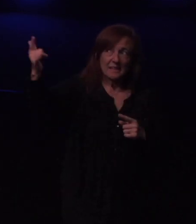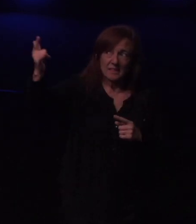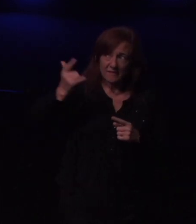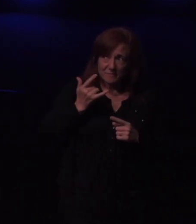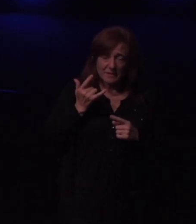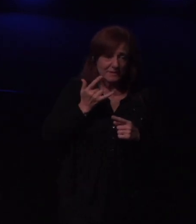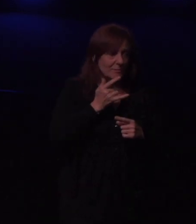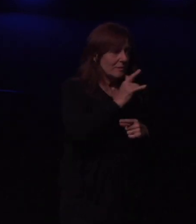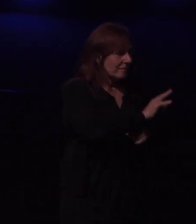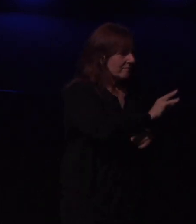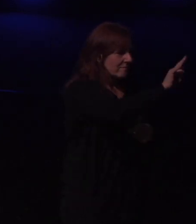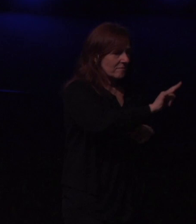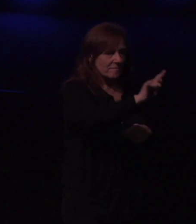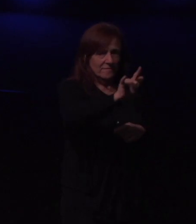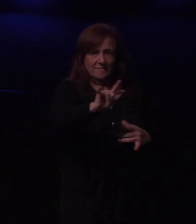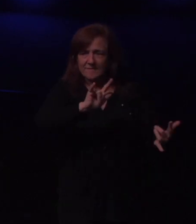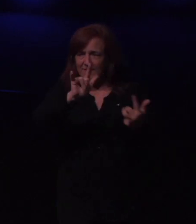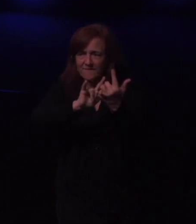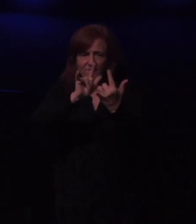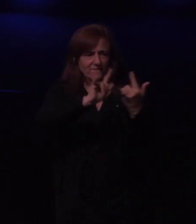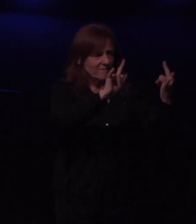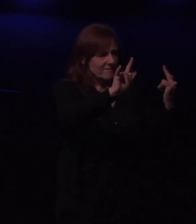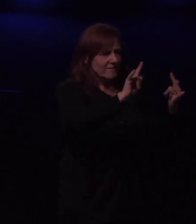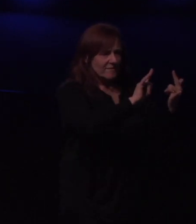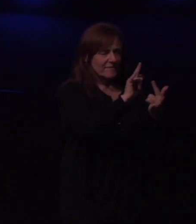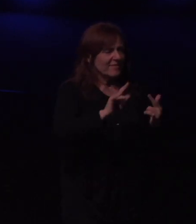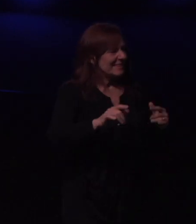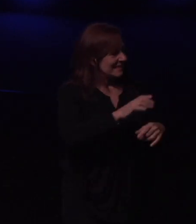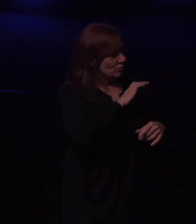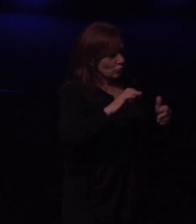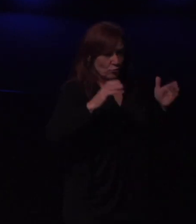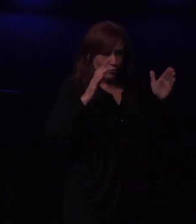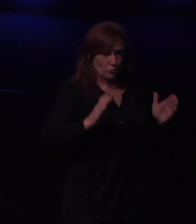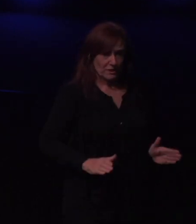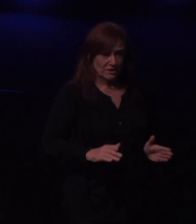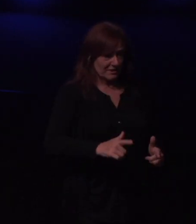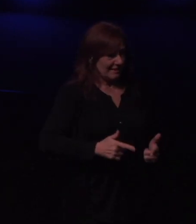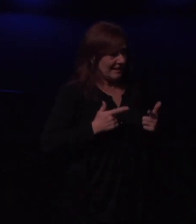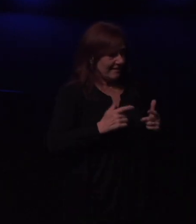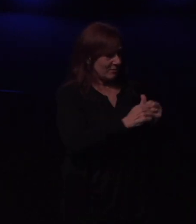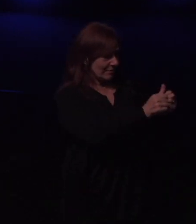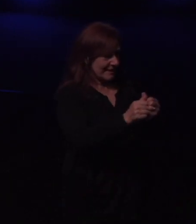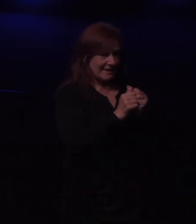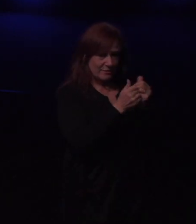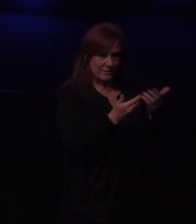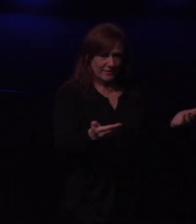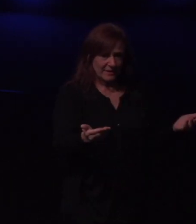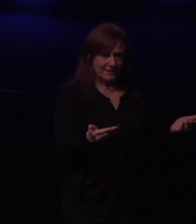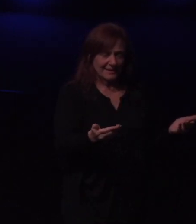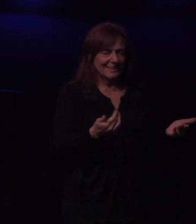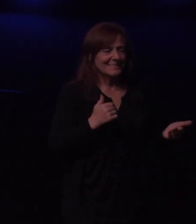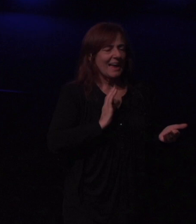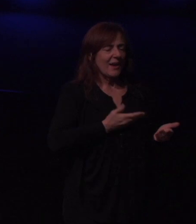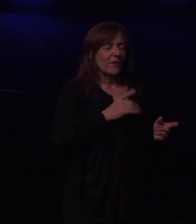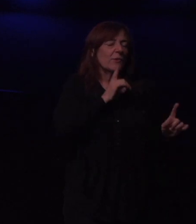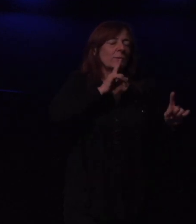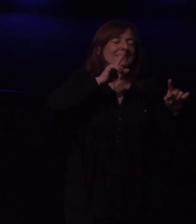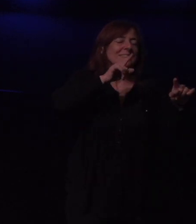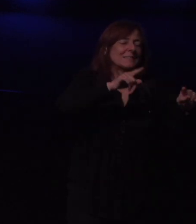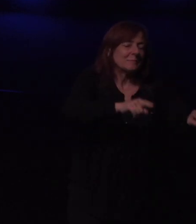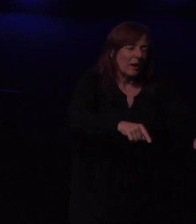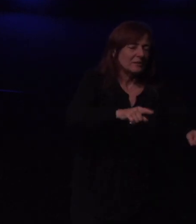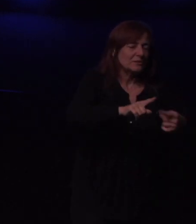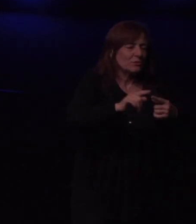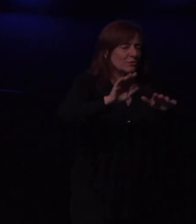us. This whole Christian life together thing, it's response. It's response